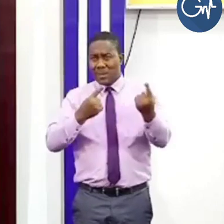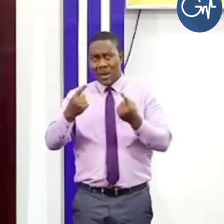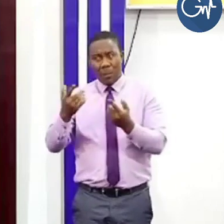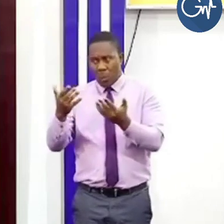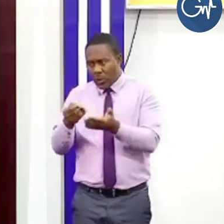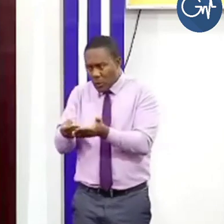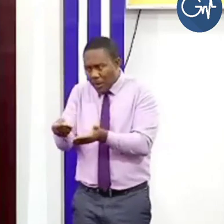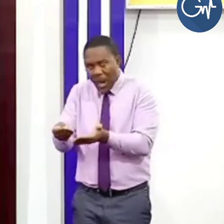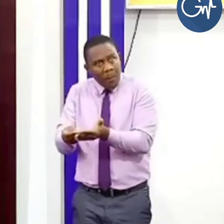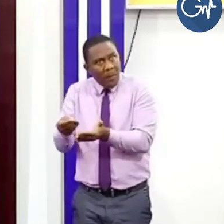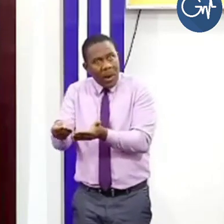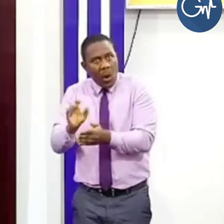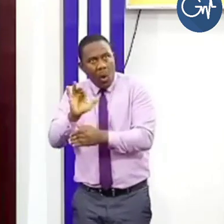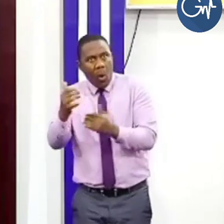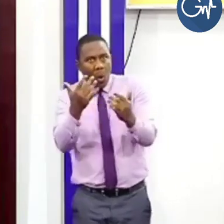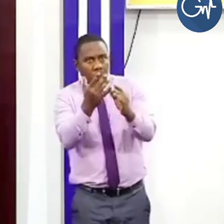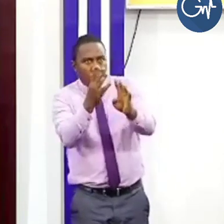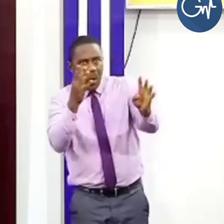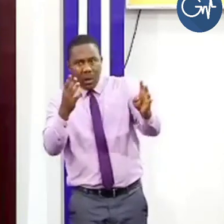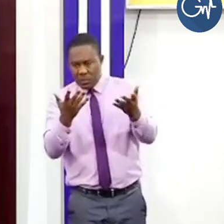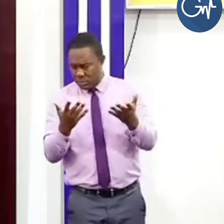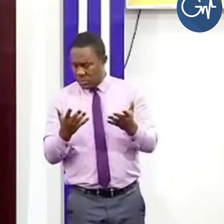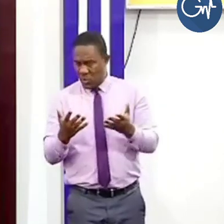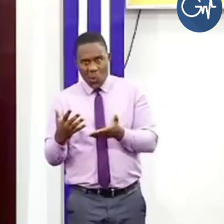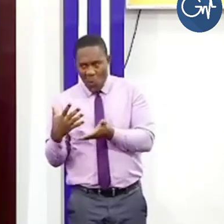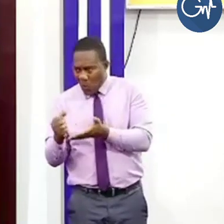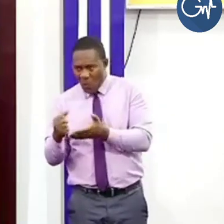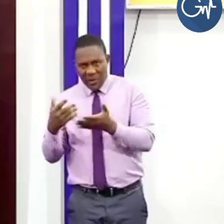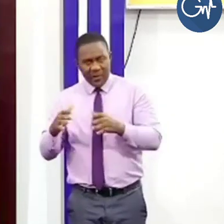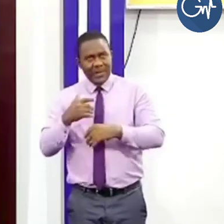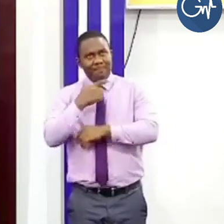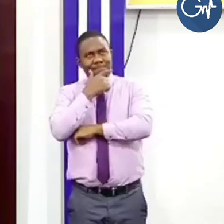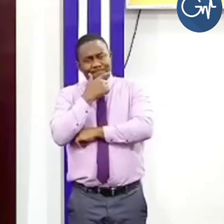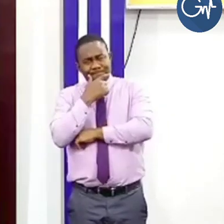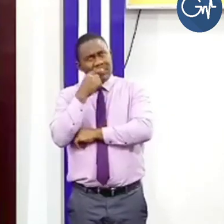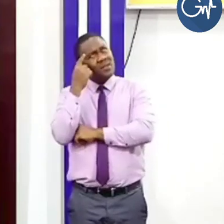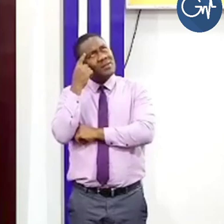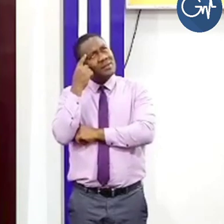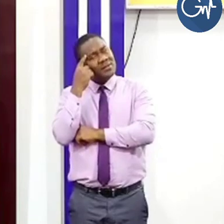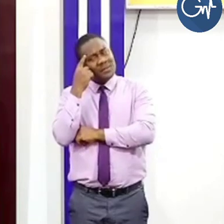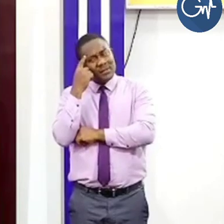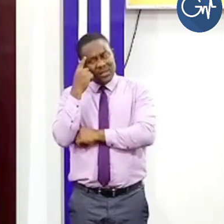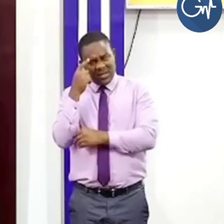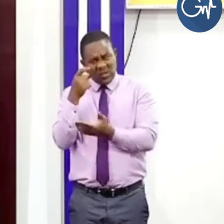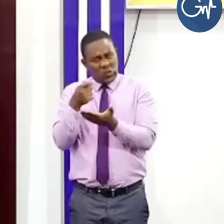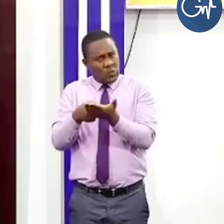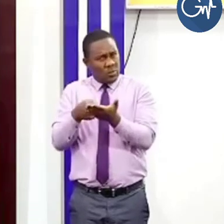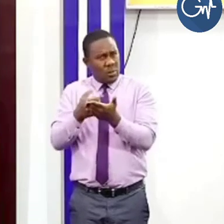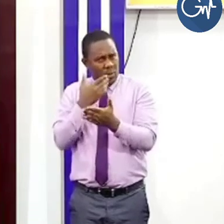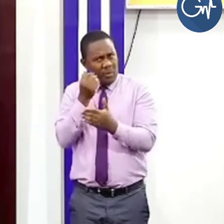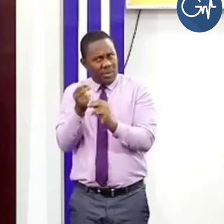I feel Don't hear Bacuna, the name in our son Albert Chow say, Bob Bacuna Baje,